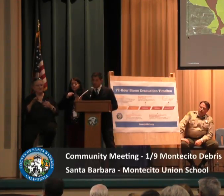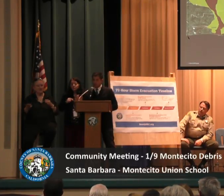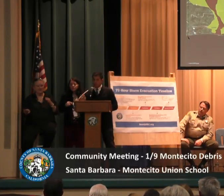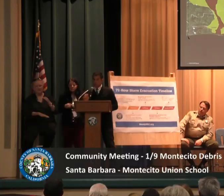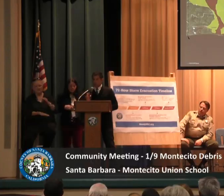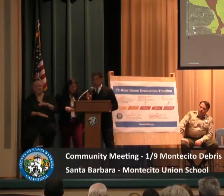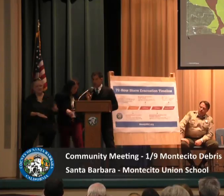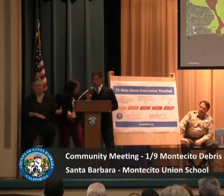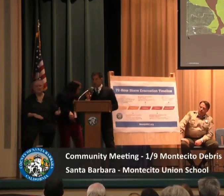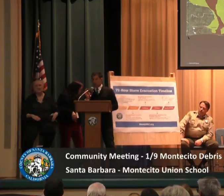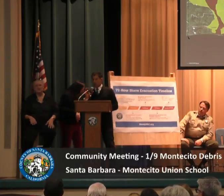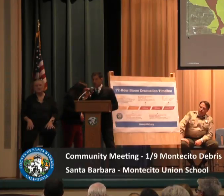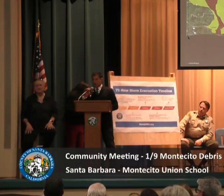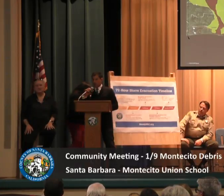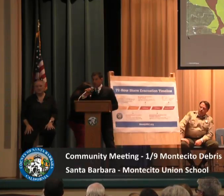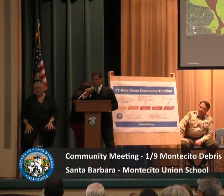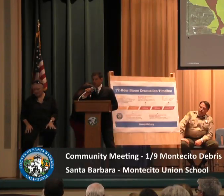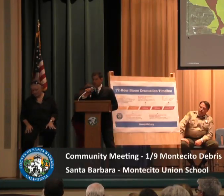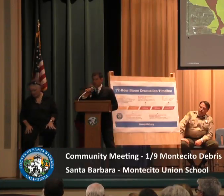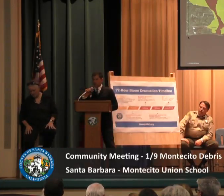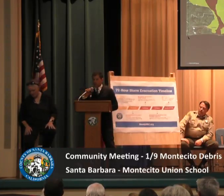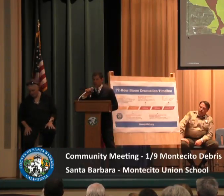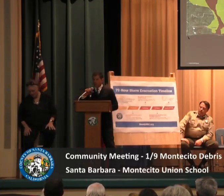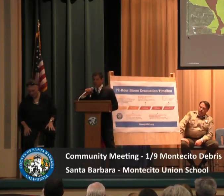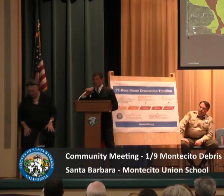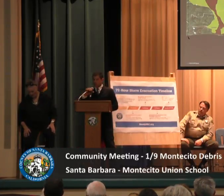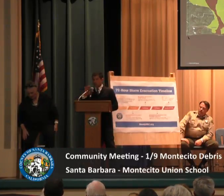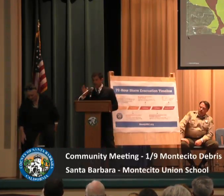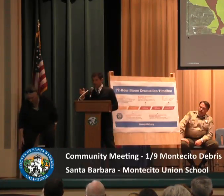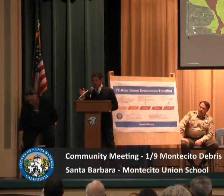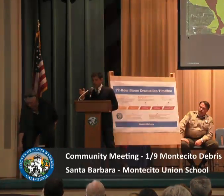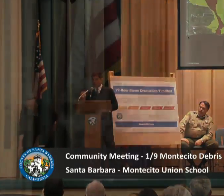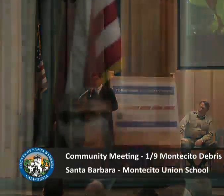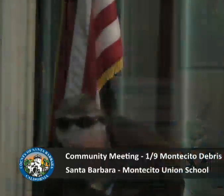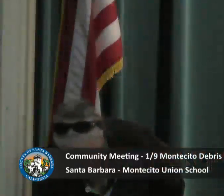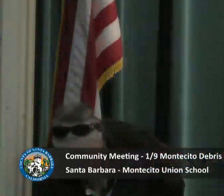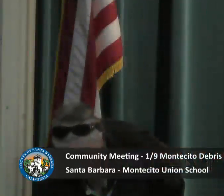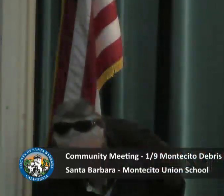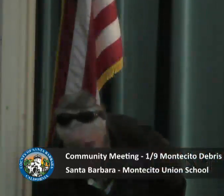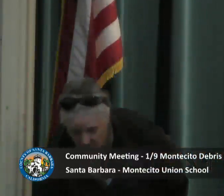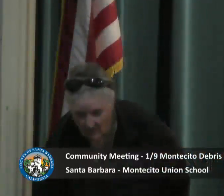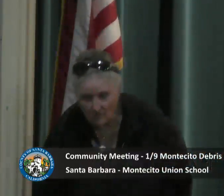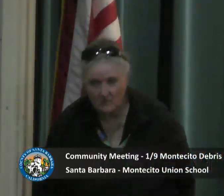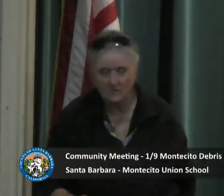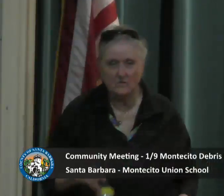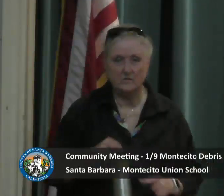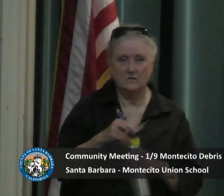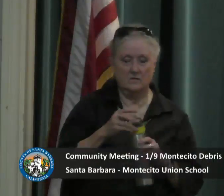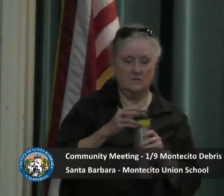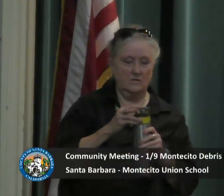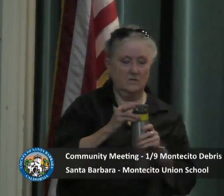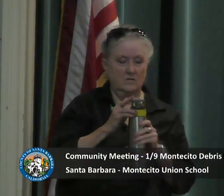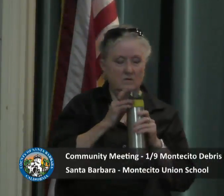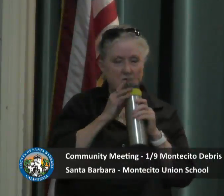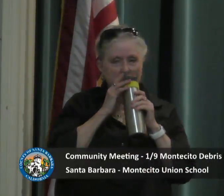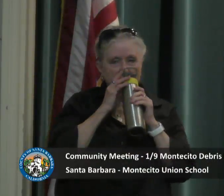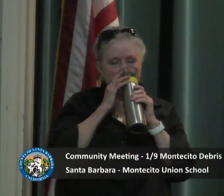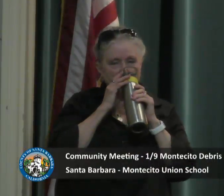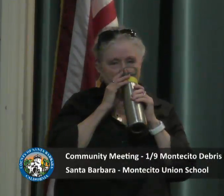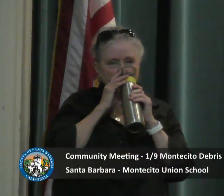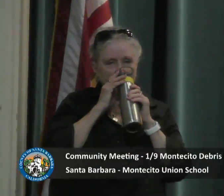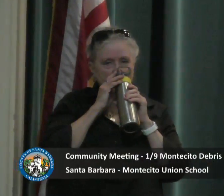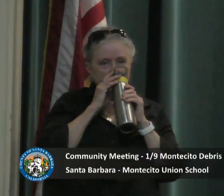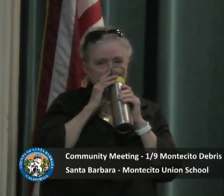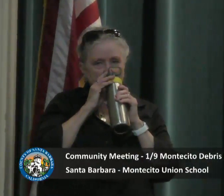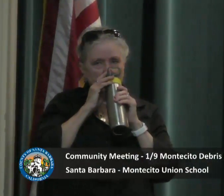Sure. It was still gushing out. And well, one element of your question was if there were more dams up there,